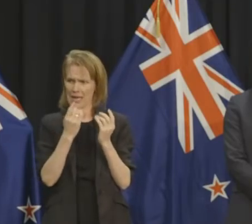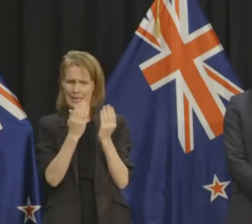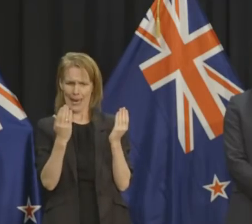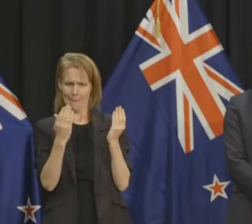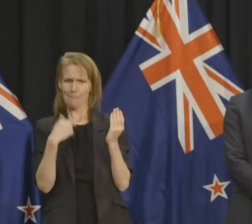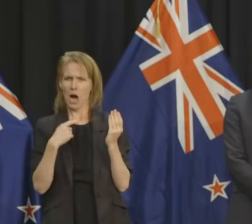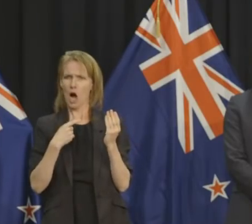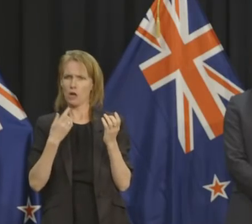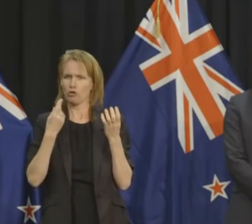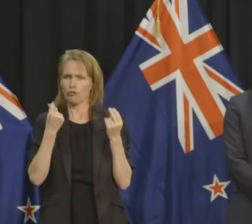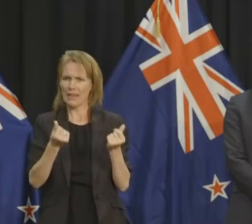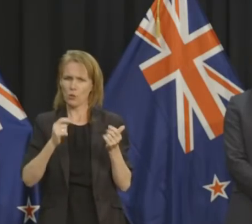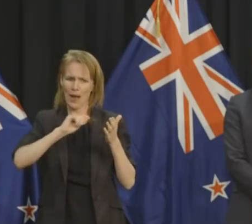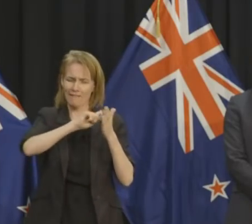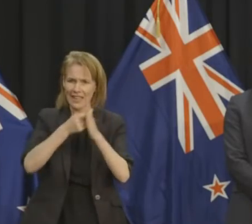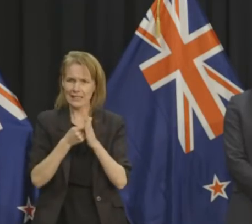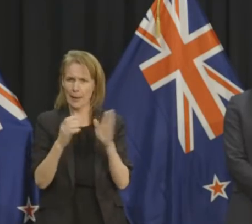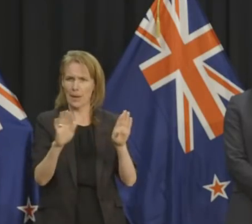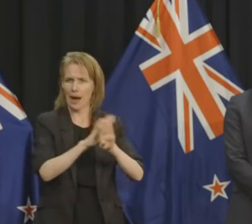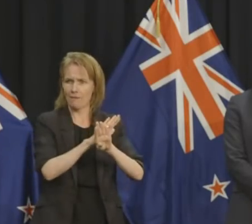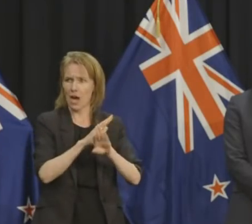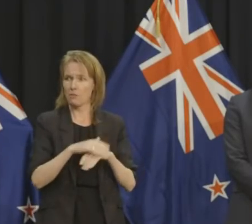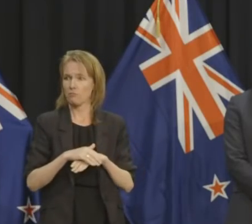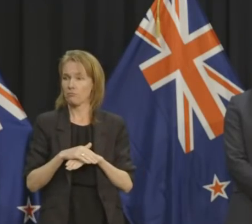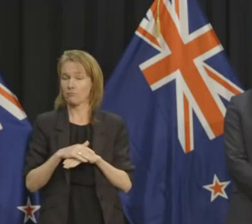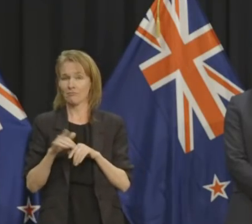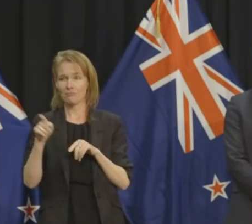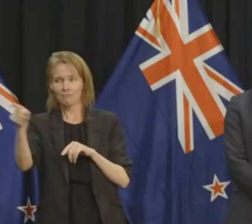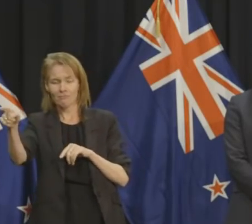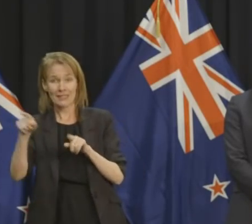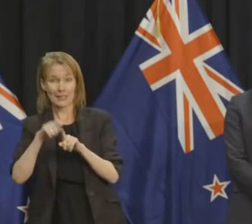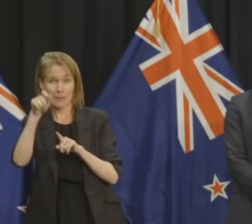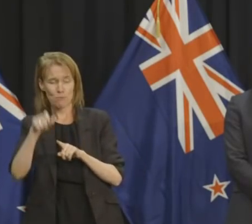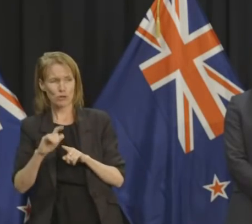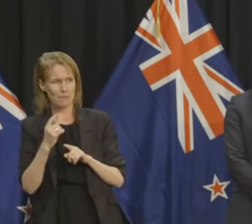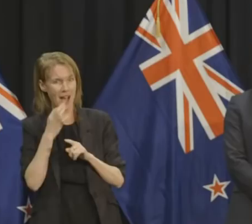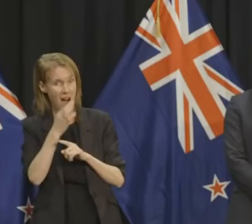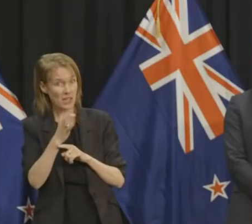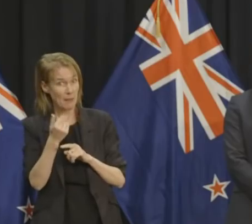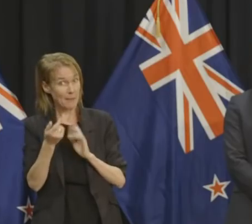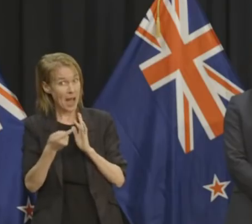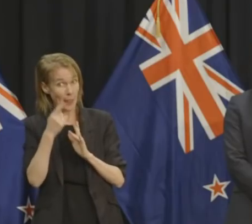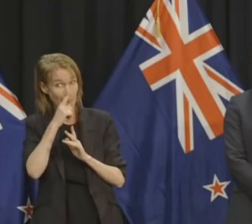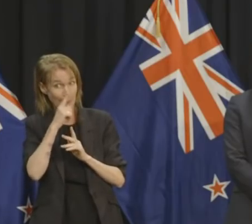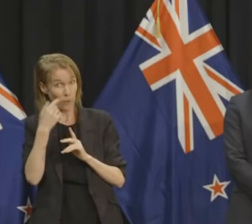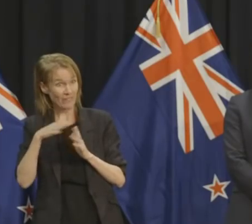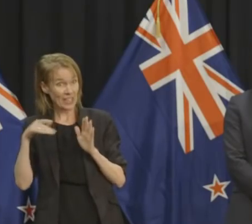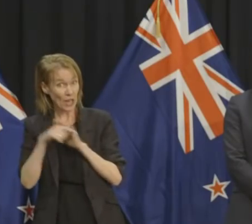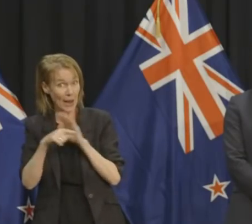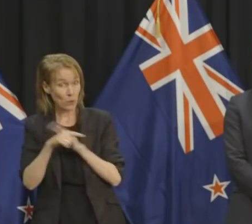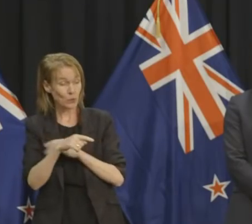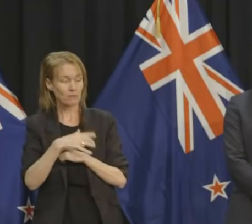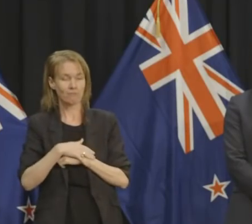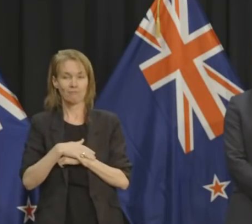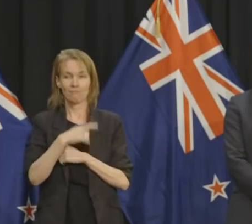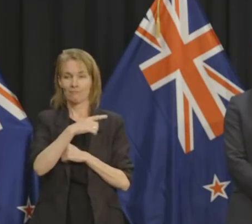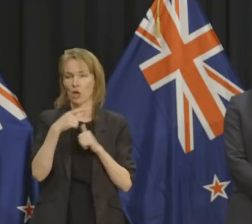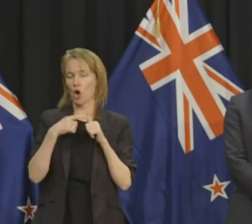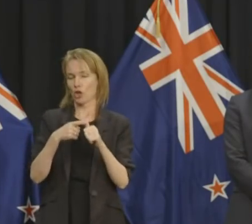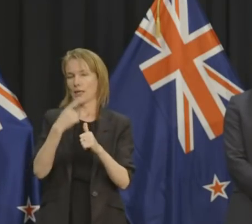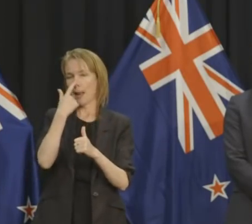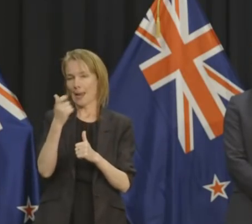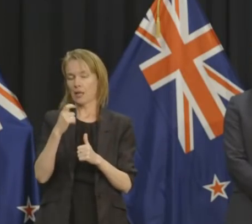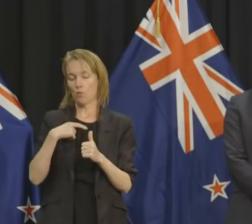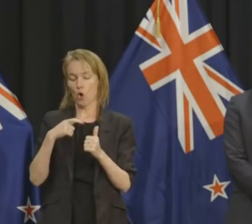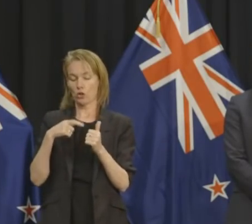this man had left, how confident are you that others hadn't left? Well, the good thing about the Stamford Plaza is it's got a very sophisticated CCTV system, and so